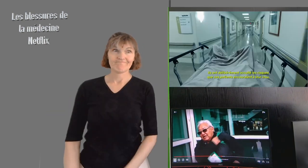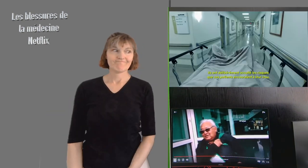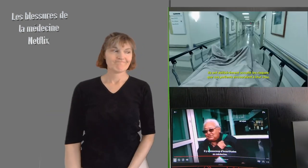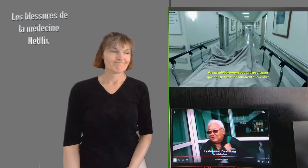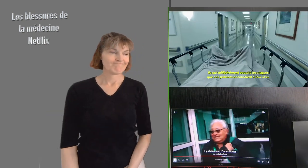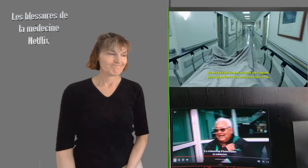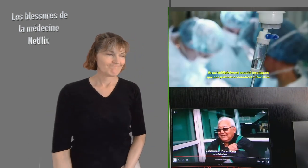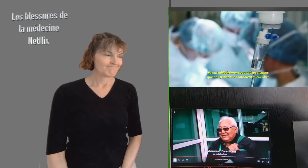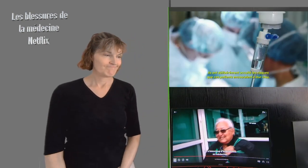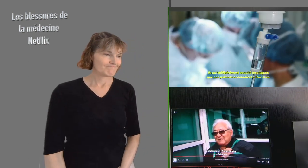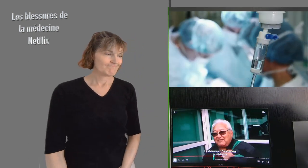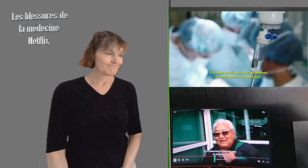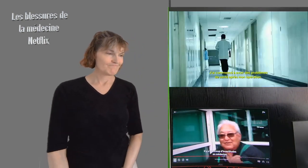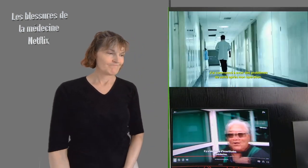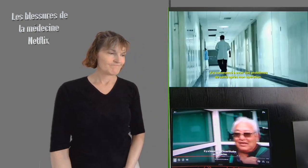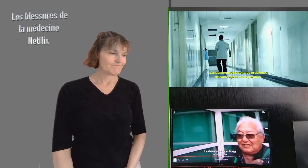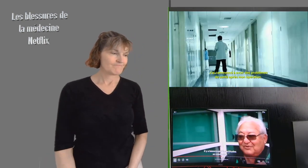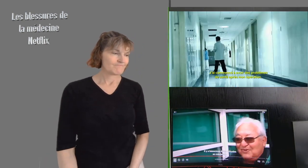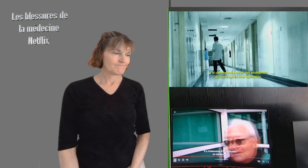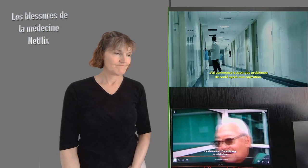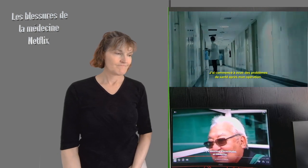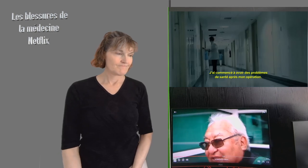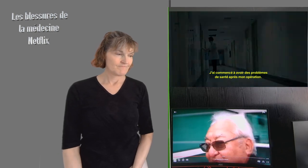There's a lot of incertitude in medicine.